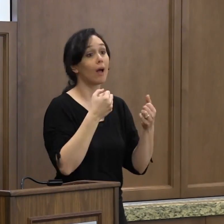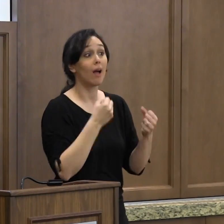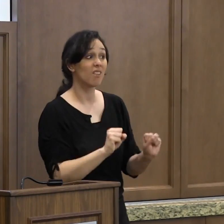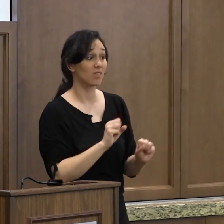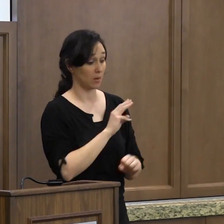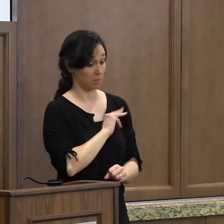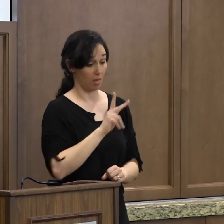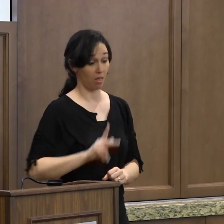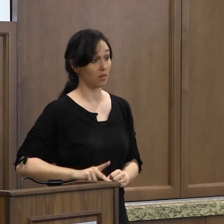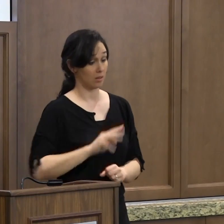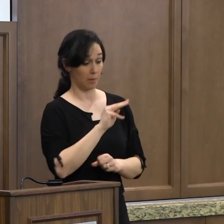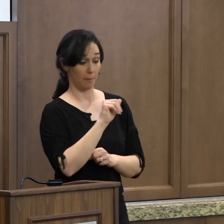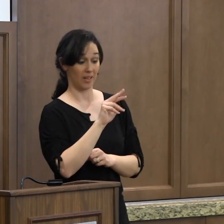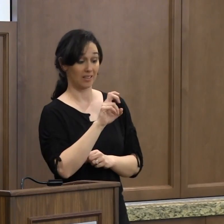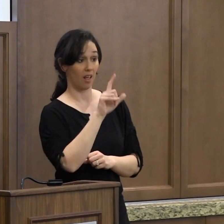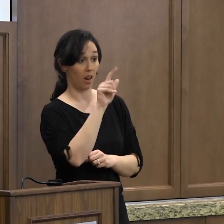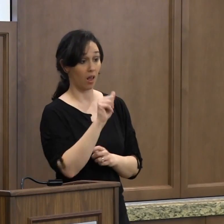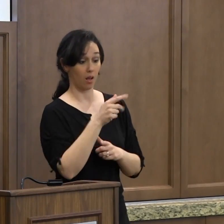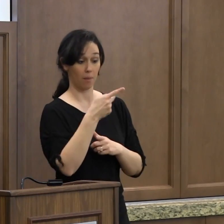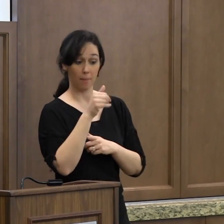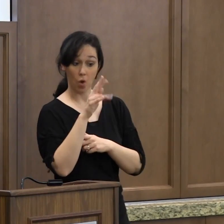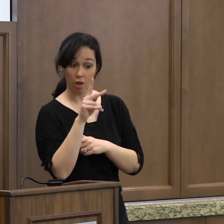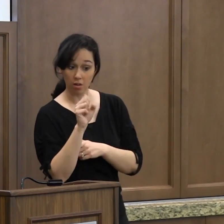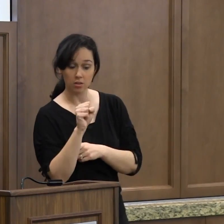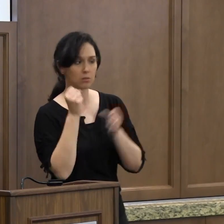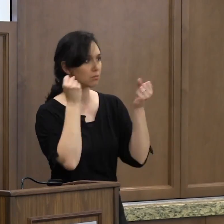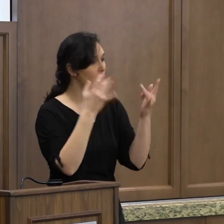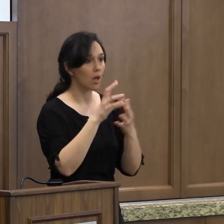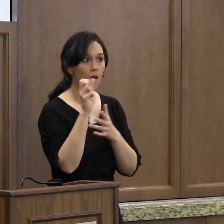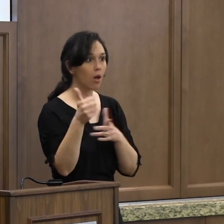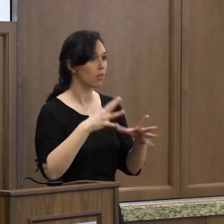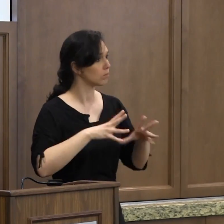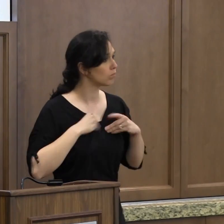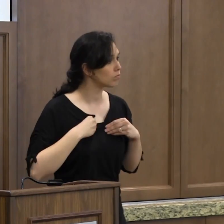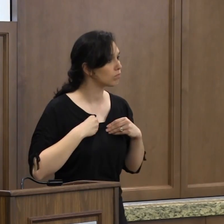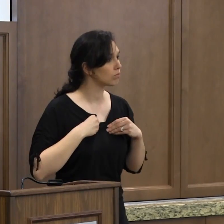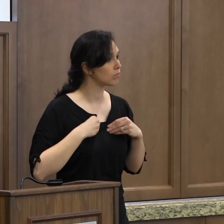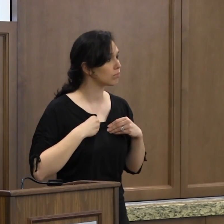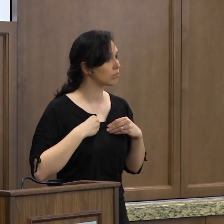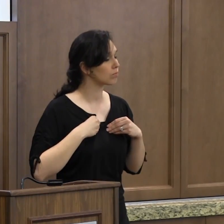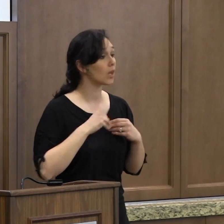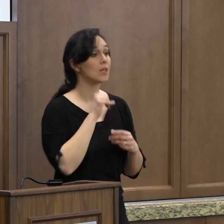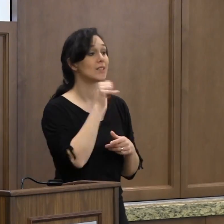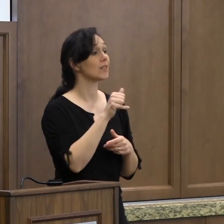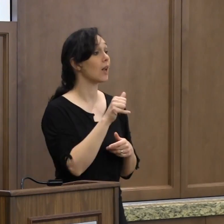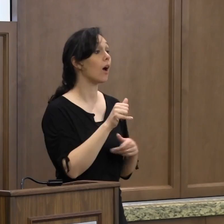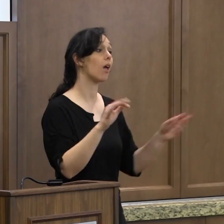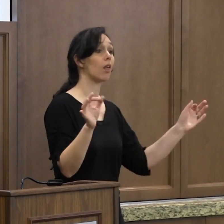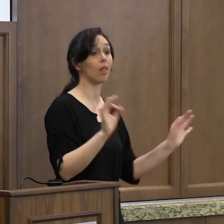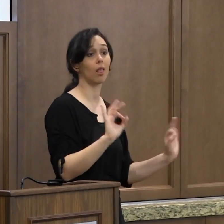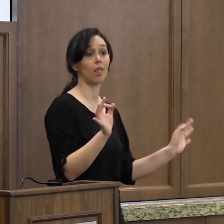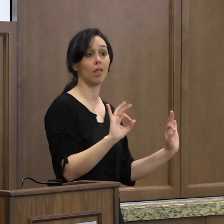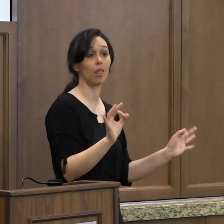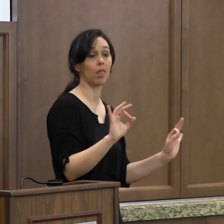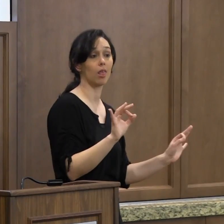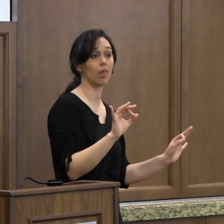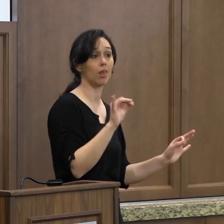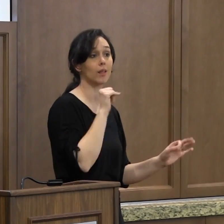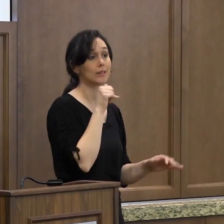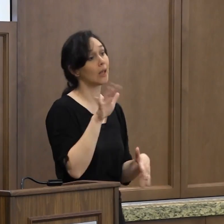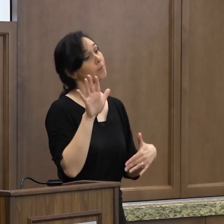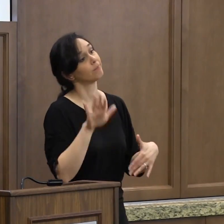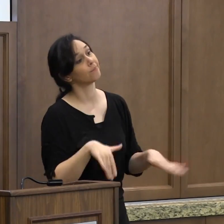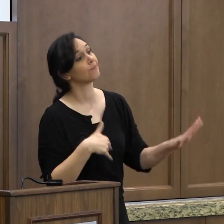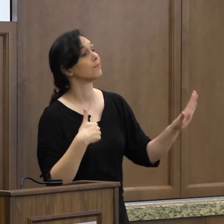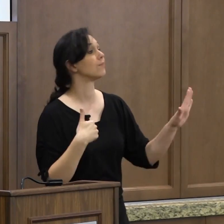that King, Mandela, Parks, and so many others undertook. It was neither a walk in the park, nor a gentle